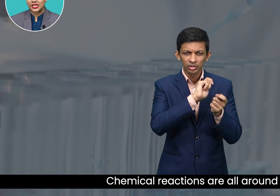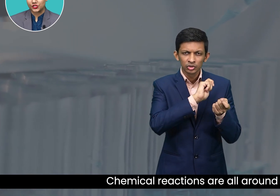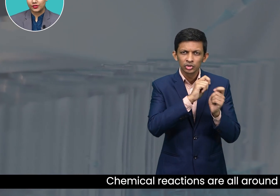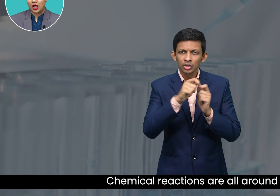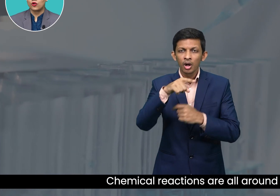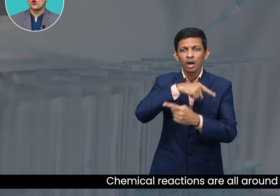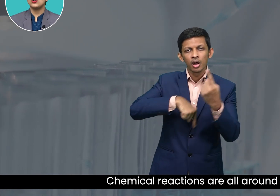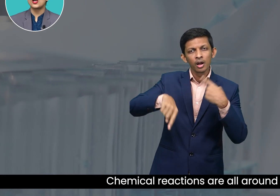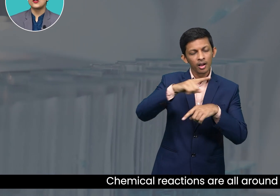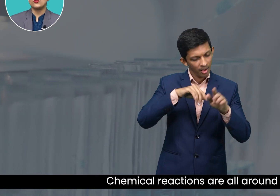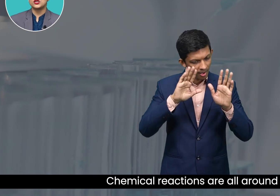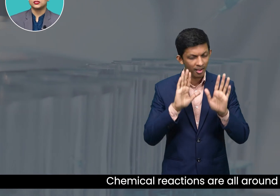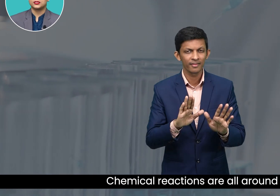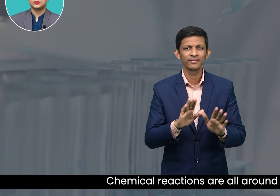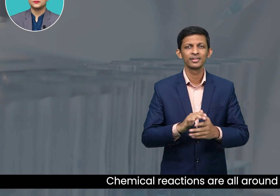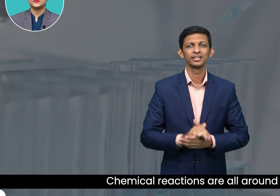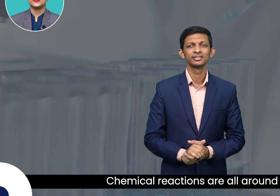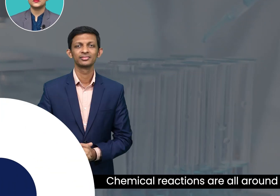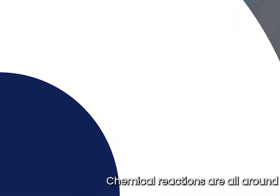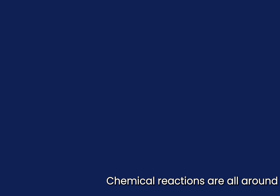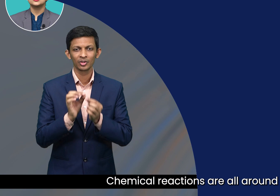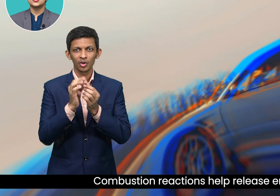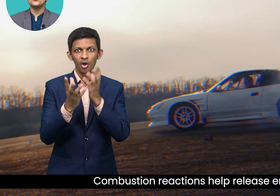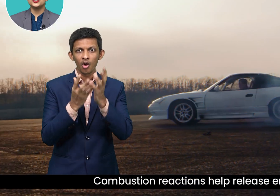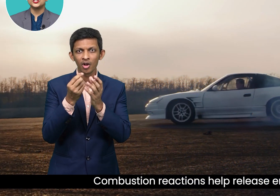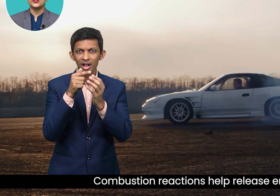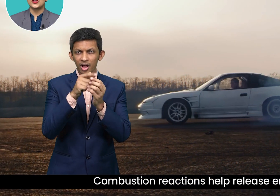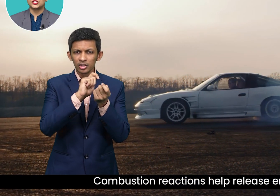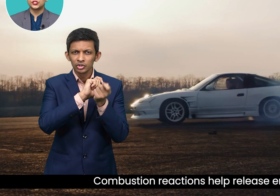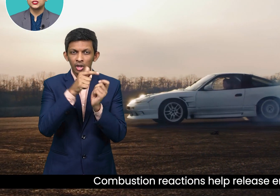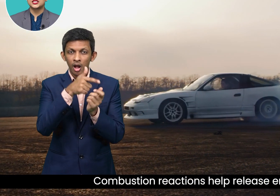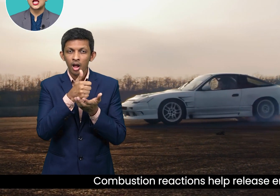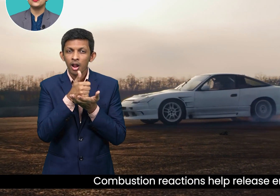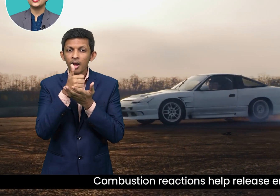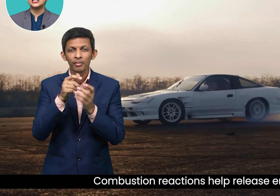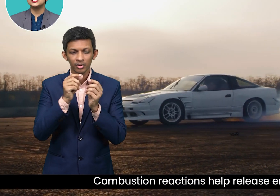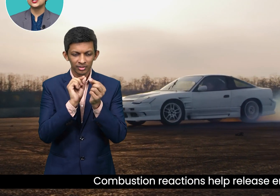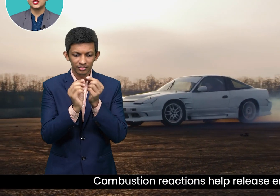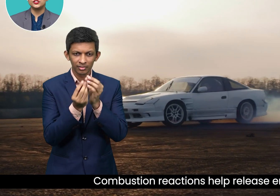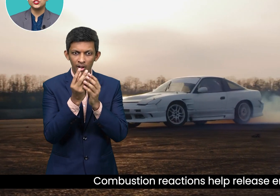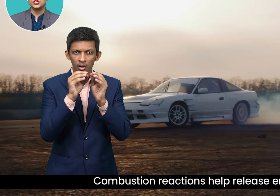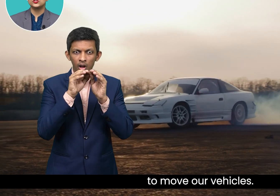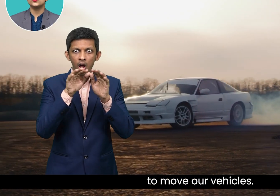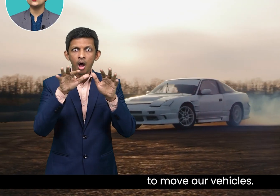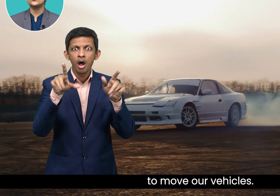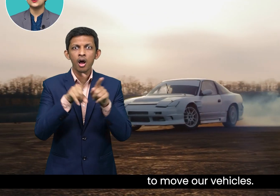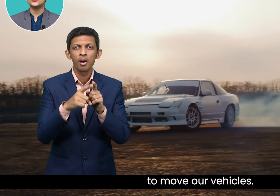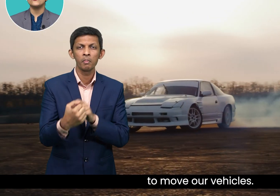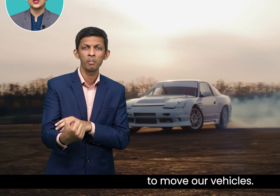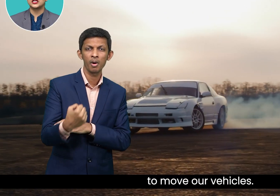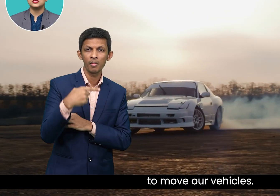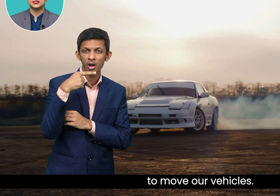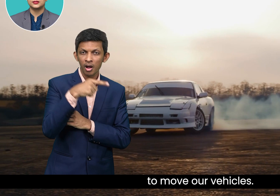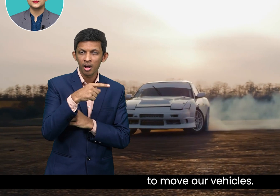Chemical reactions are all around us. Combustion reactions help release energy to move